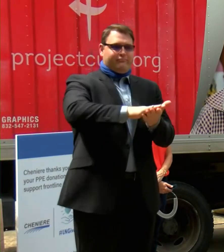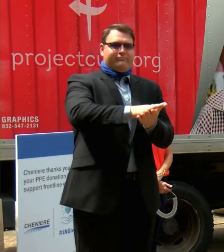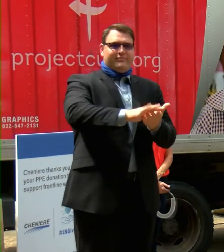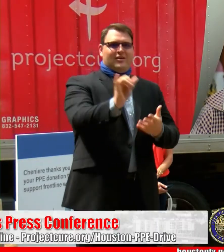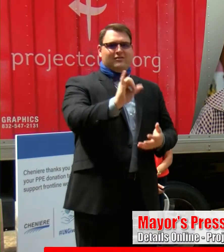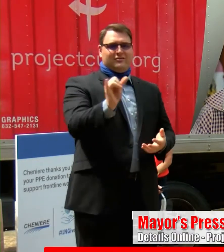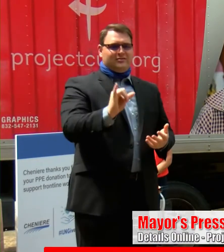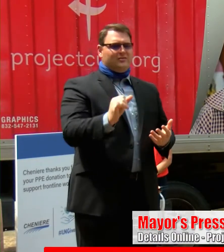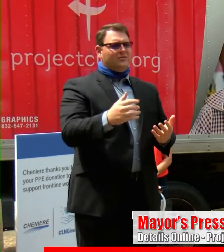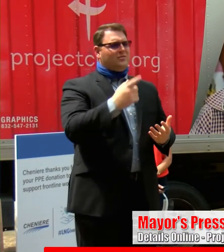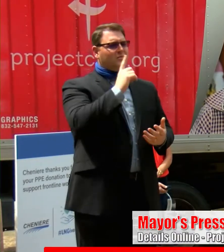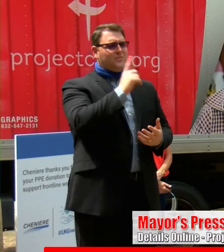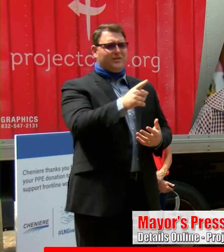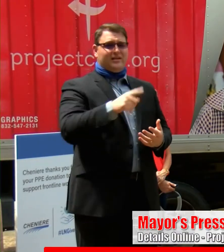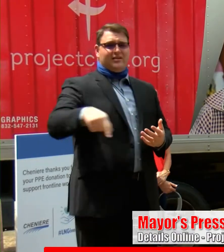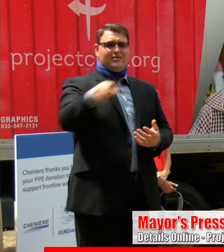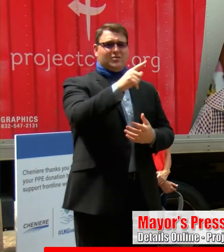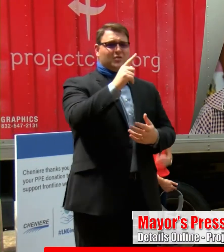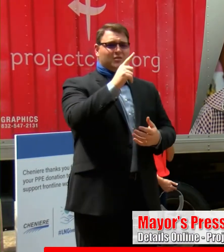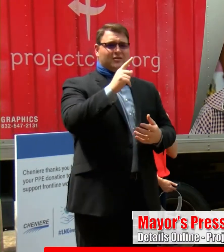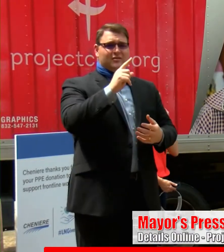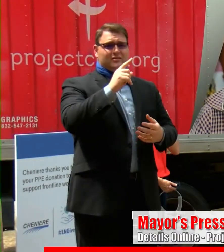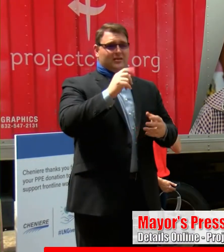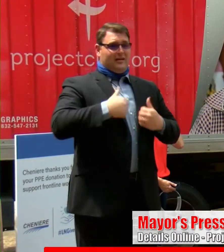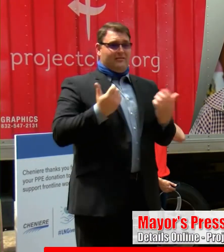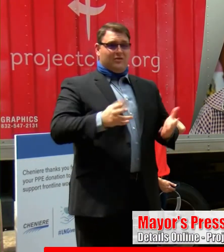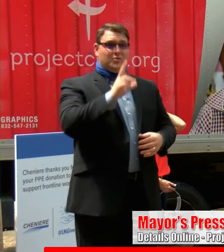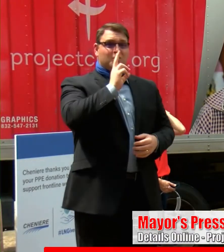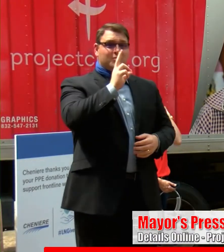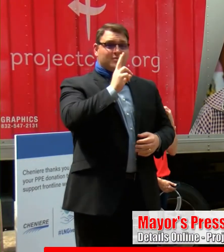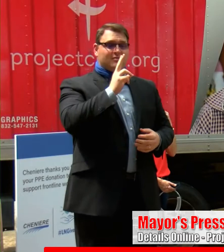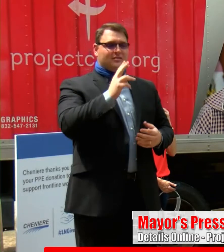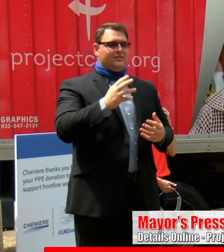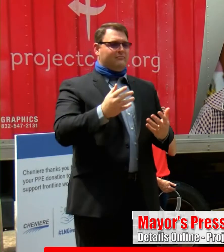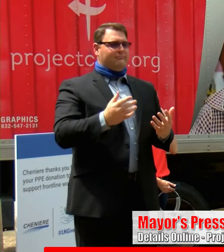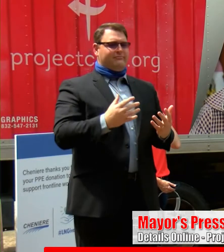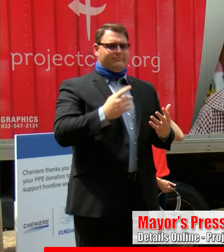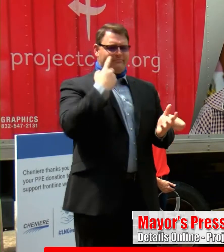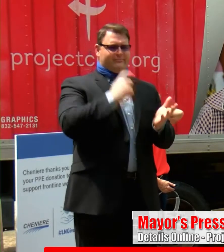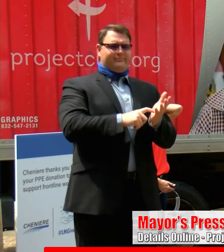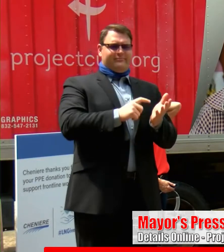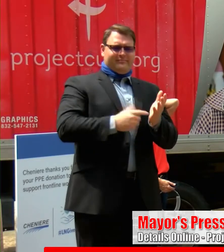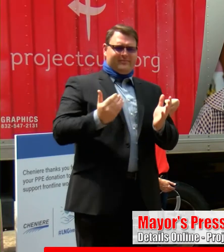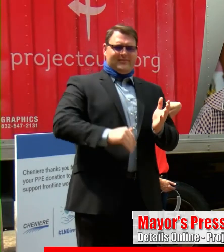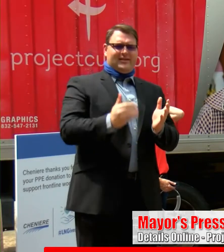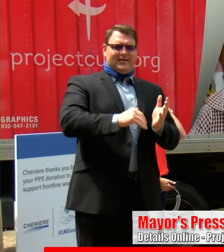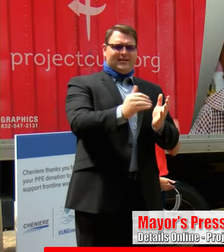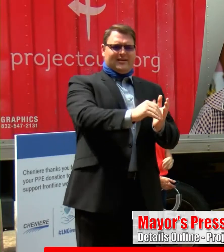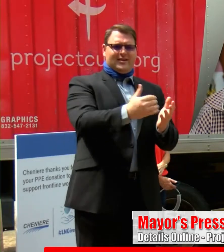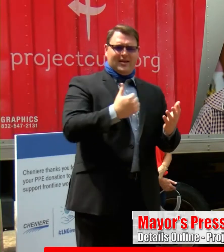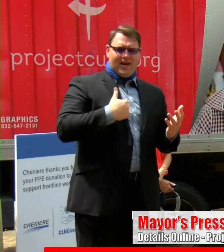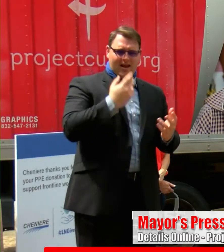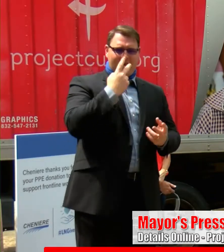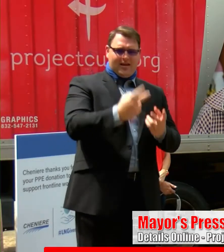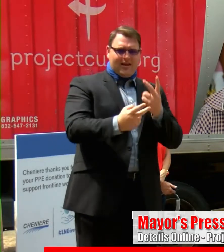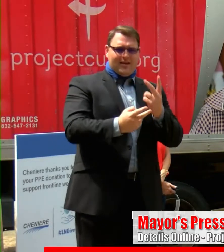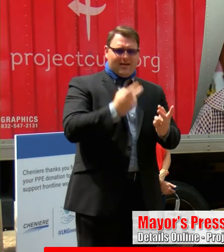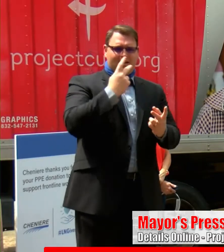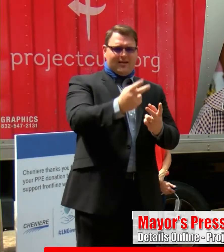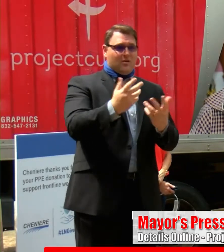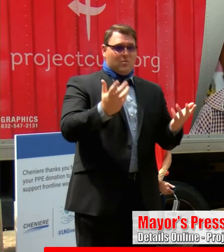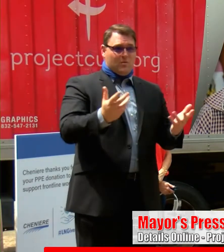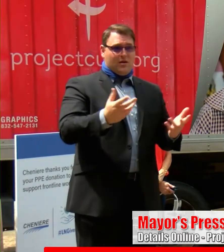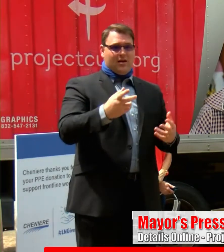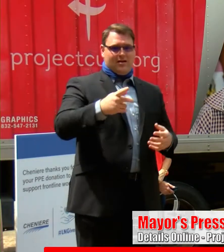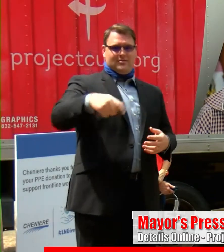I mean, one thing I've found over and over again is that Houstonians, when asked, they will give, and